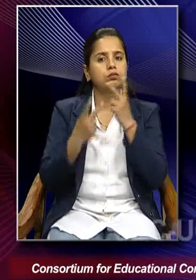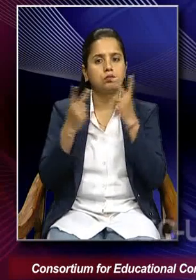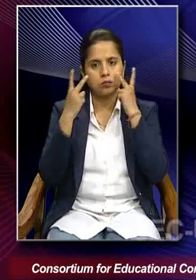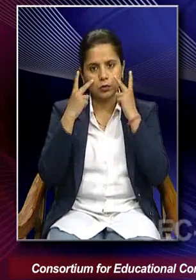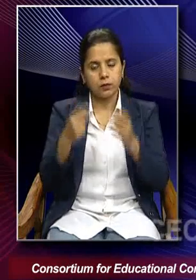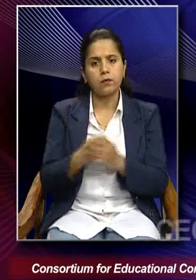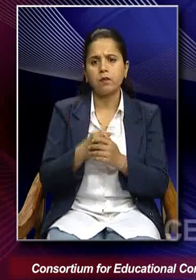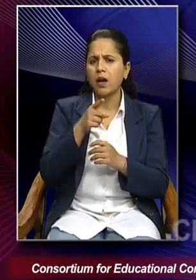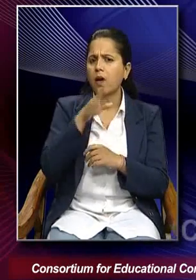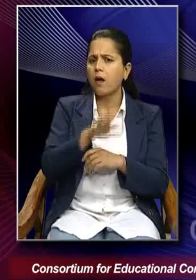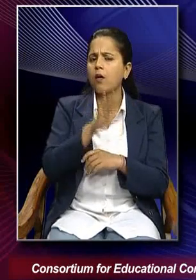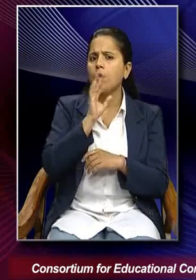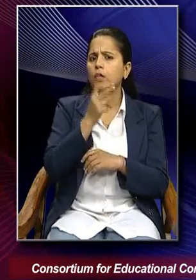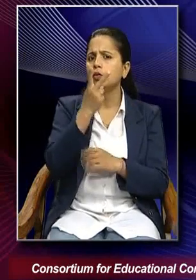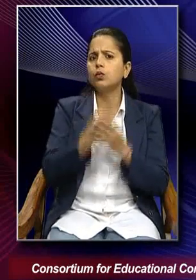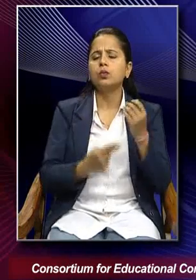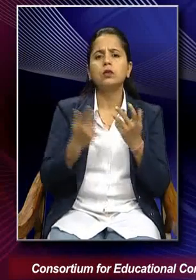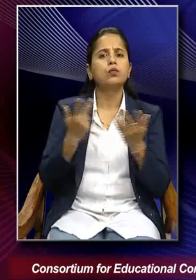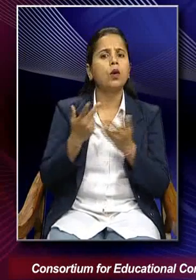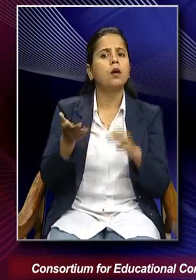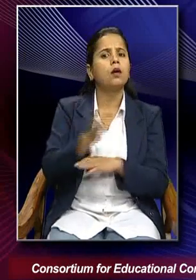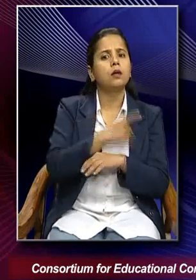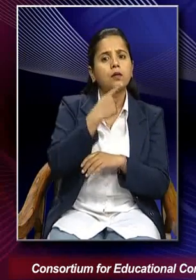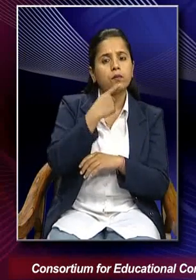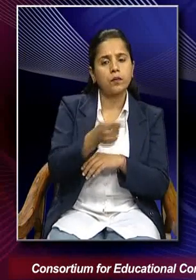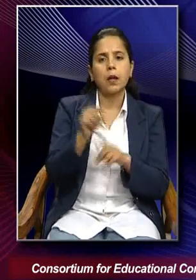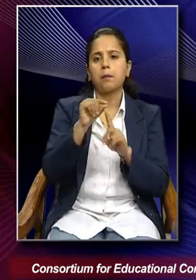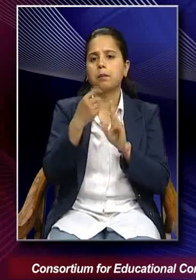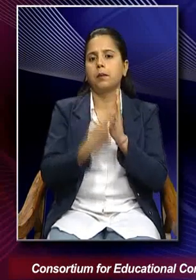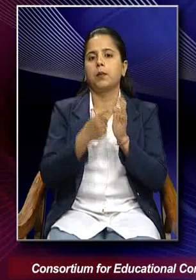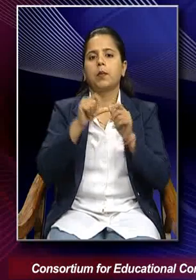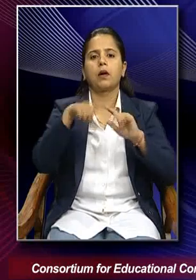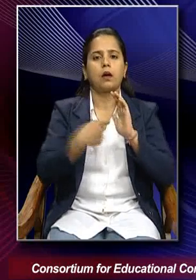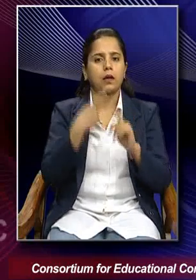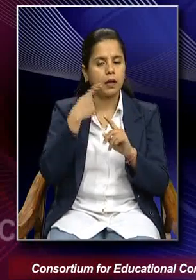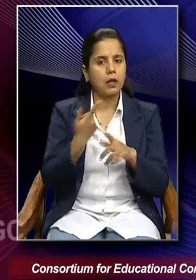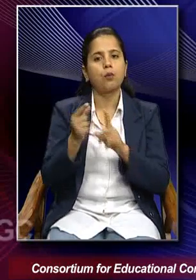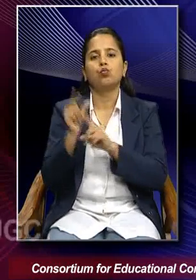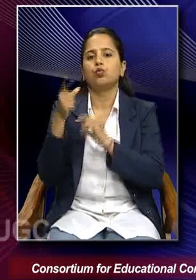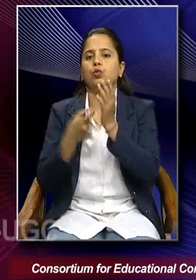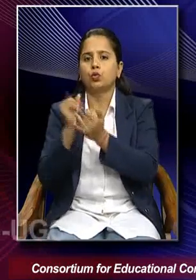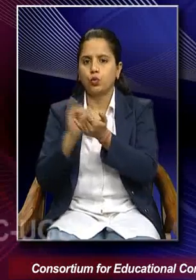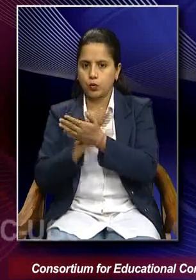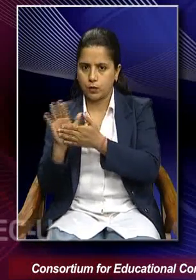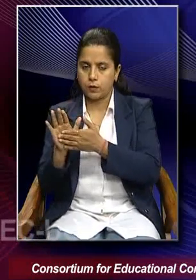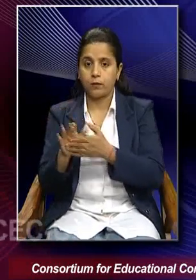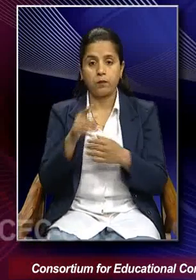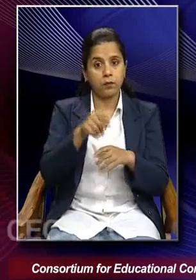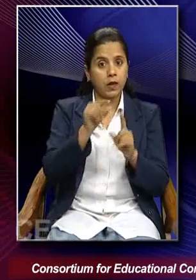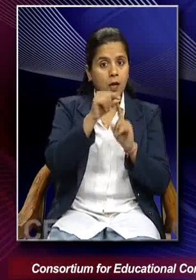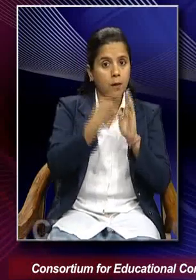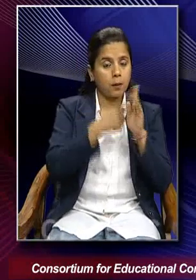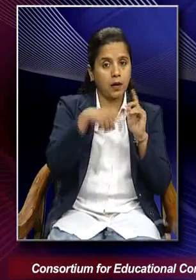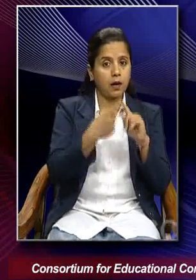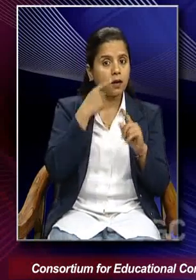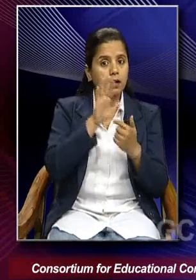And what are those two ultimate principles? Those are Prakriti and Purush. And in this, Prakriti